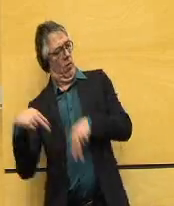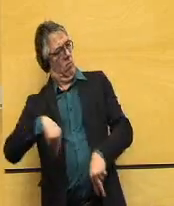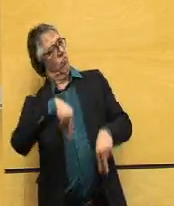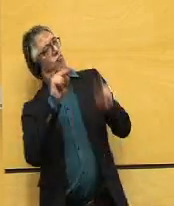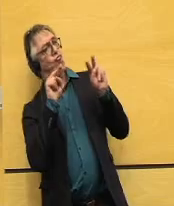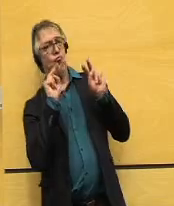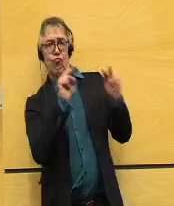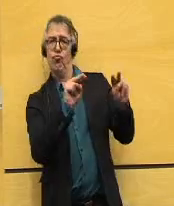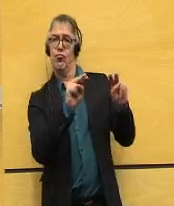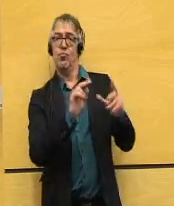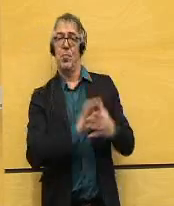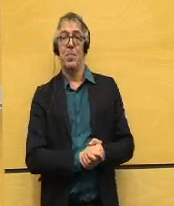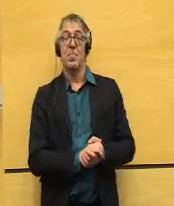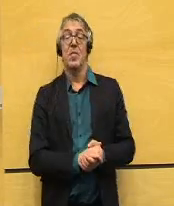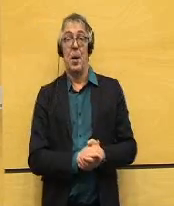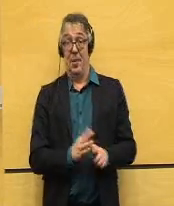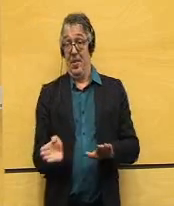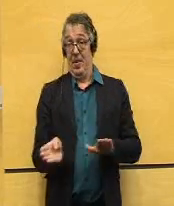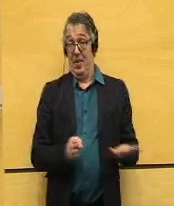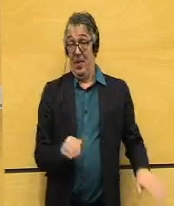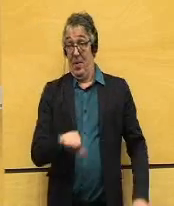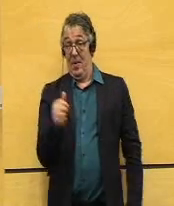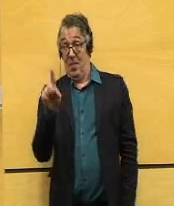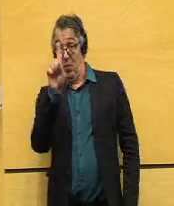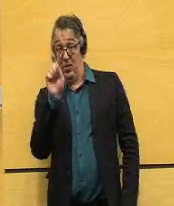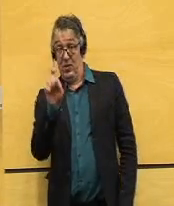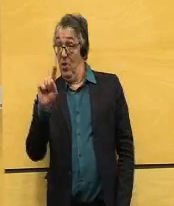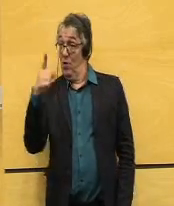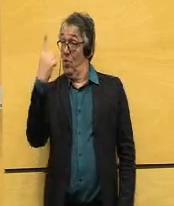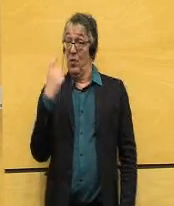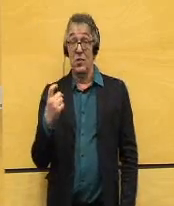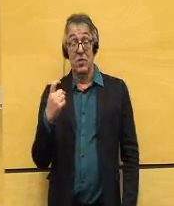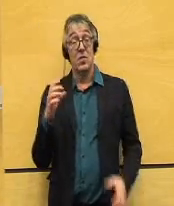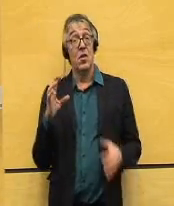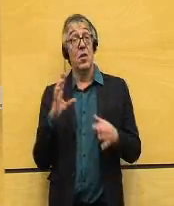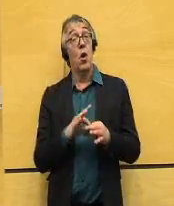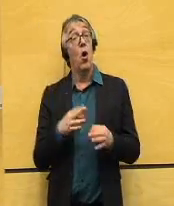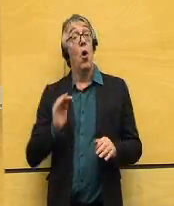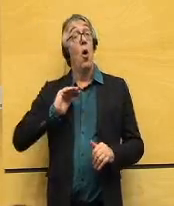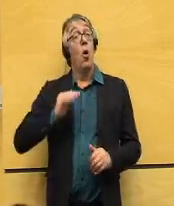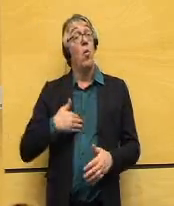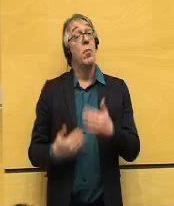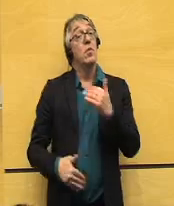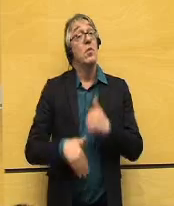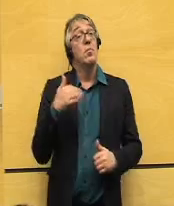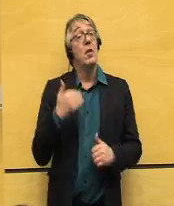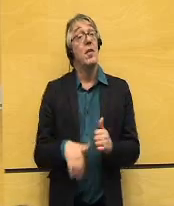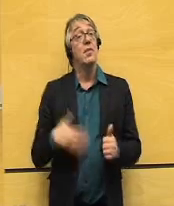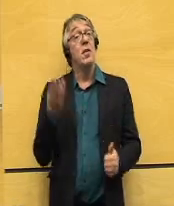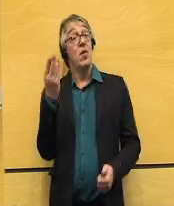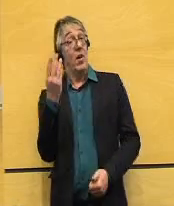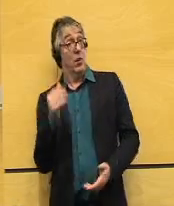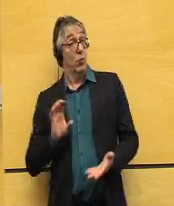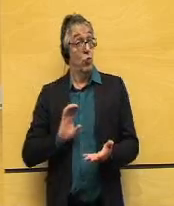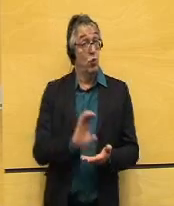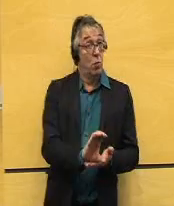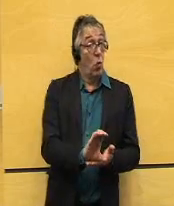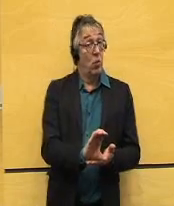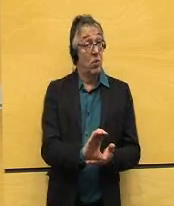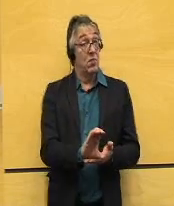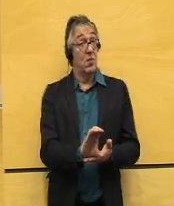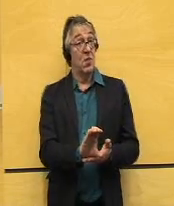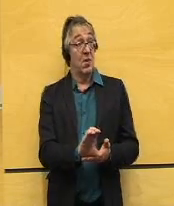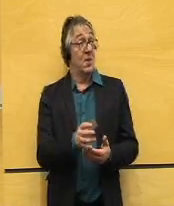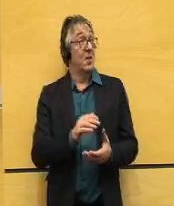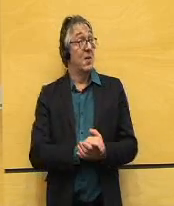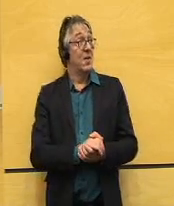In terms of financial support and economic development of women with disabilities, the Fund for Empowerment